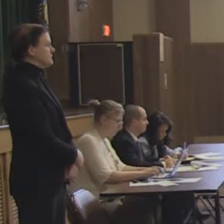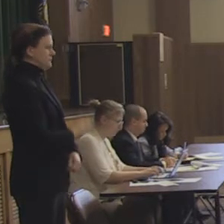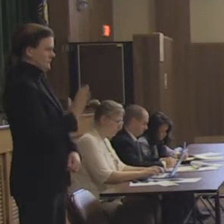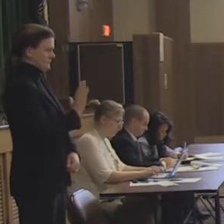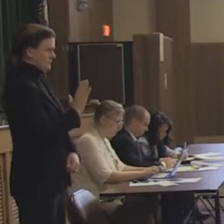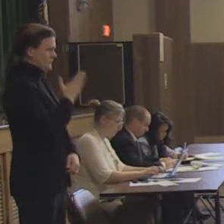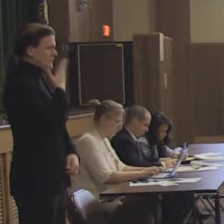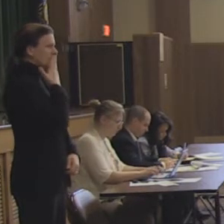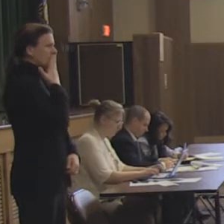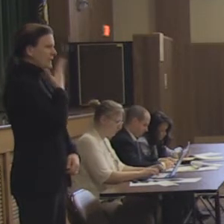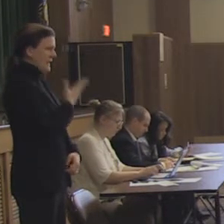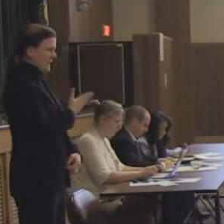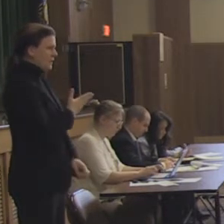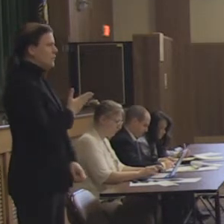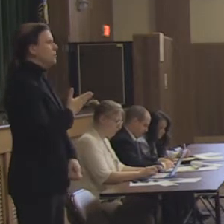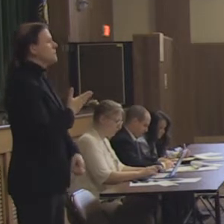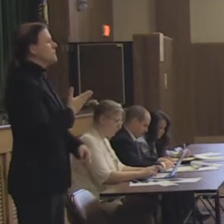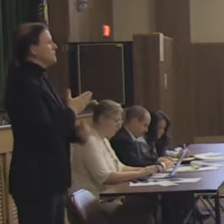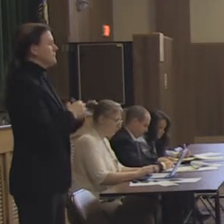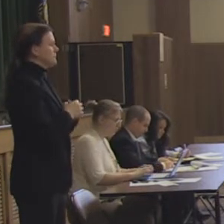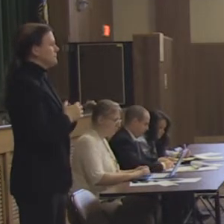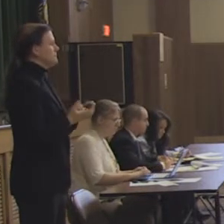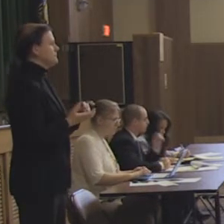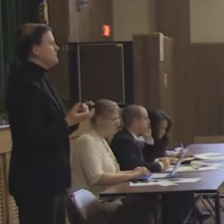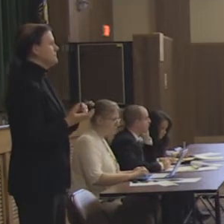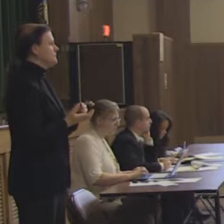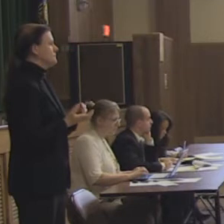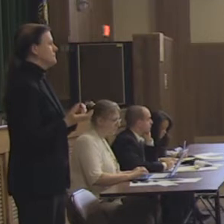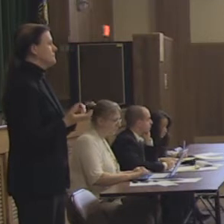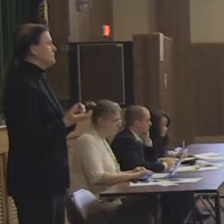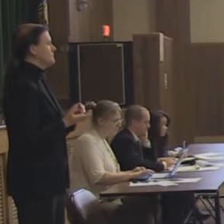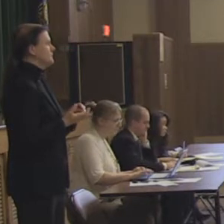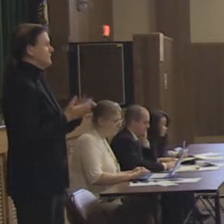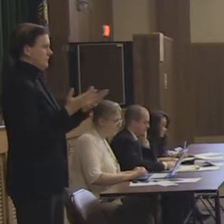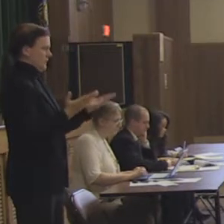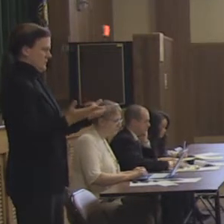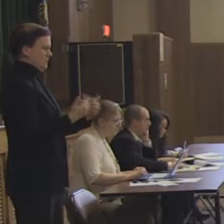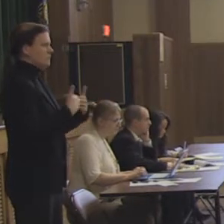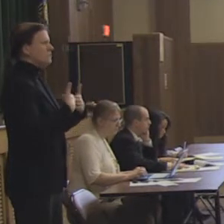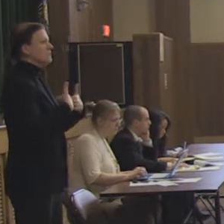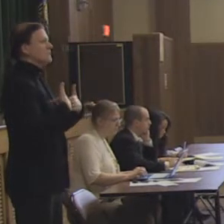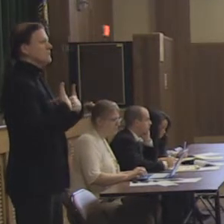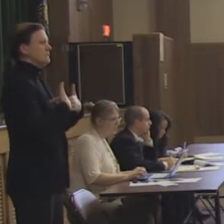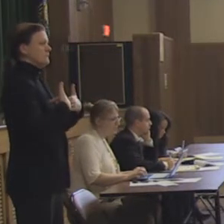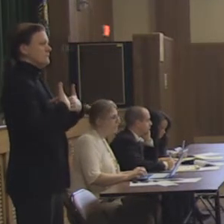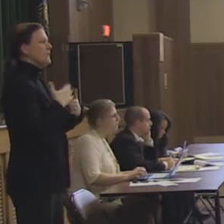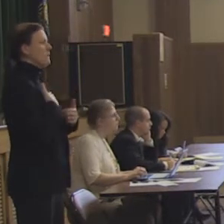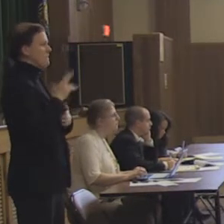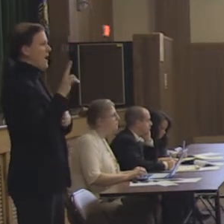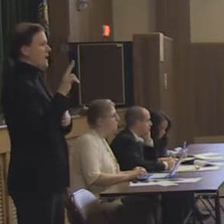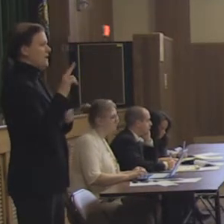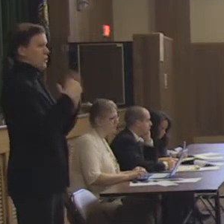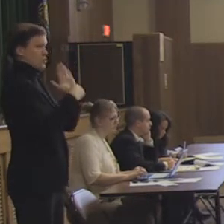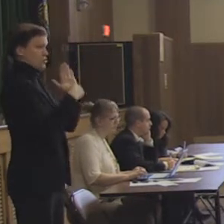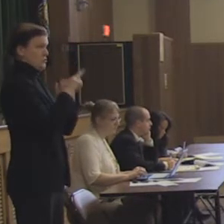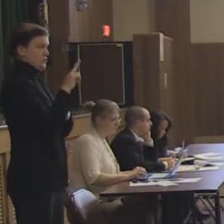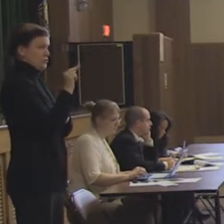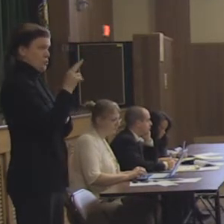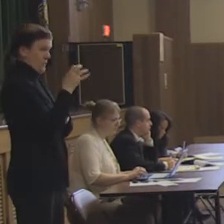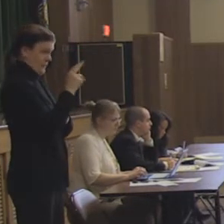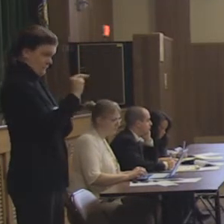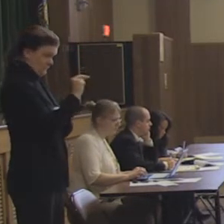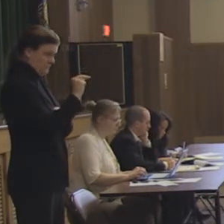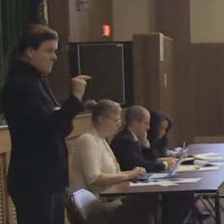Hi, thank you for having this meeting today. I'm here to say, as a representative of my union, and what I have to say